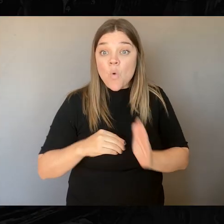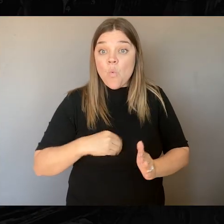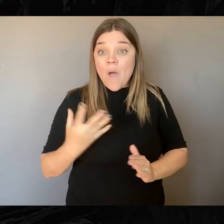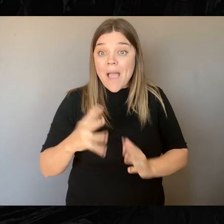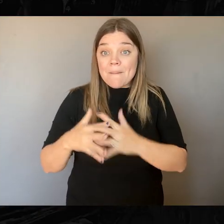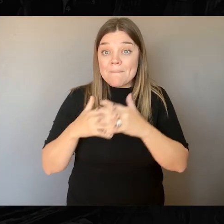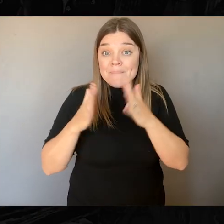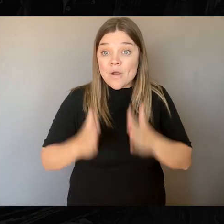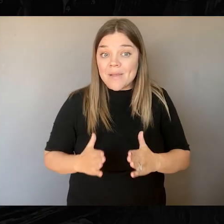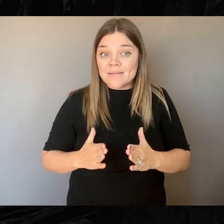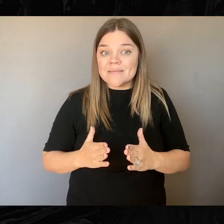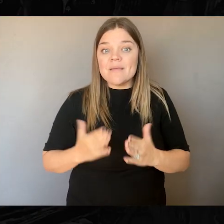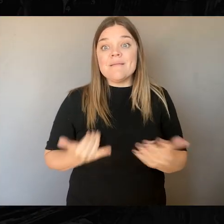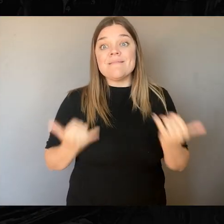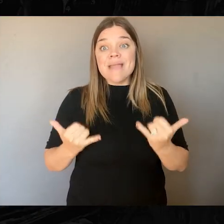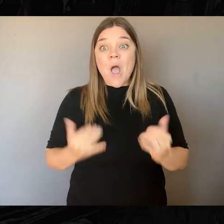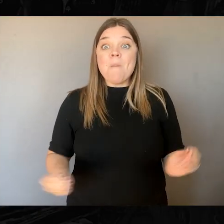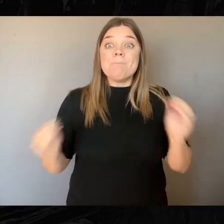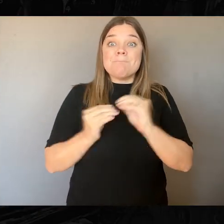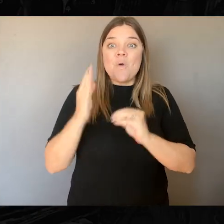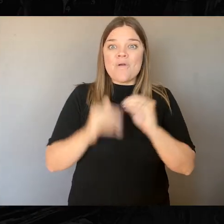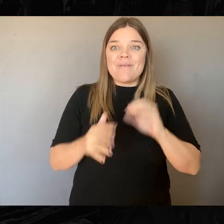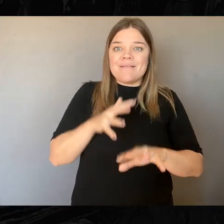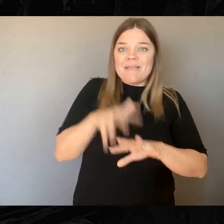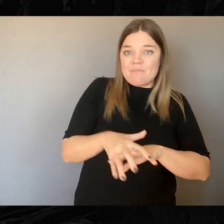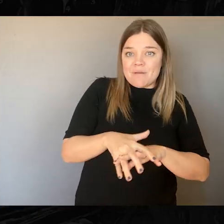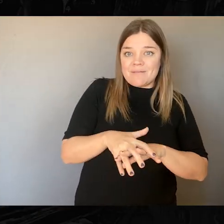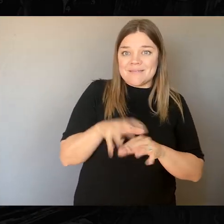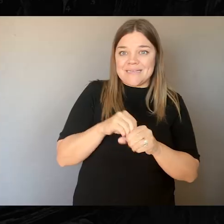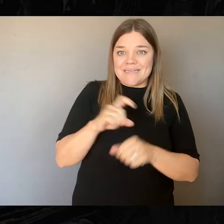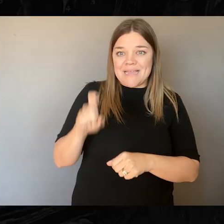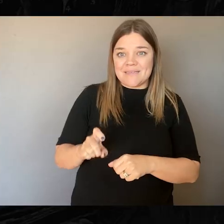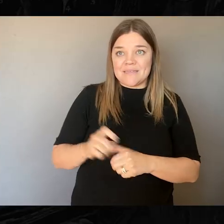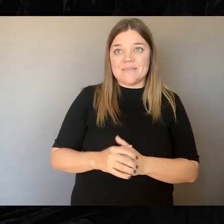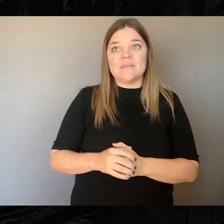now outnumbered Native Americans in Texas. And that